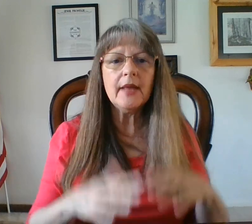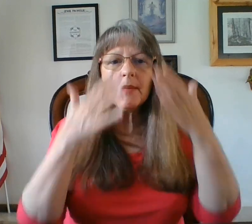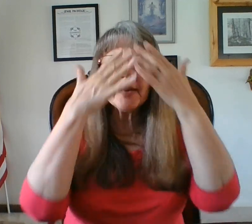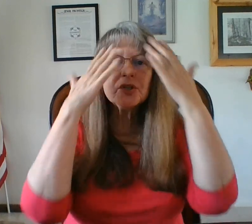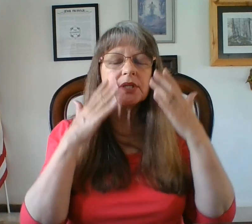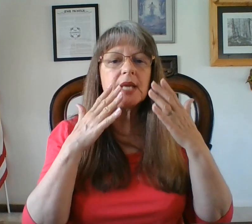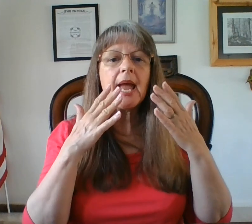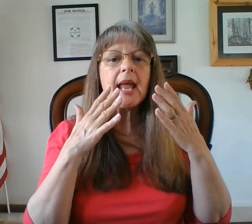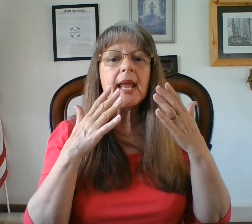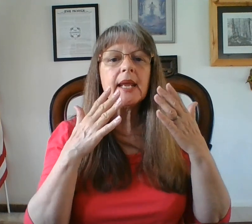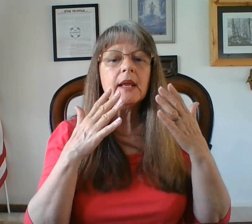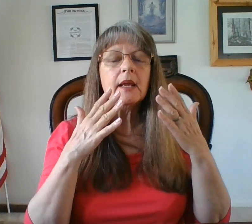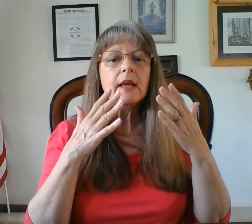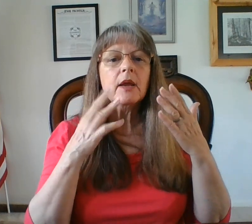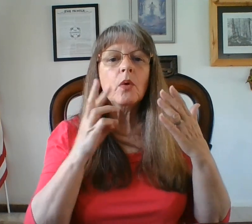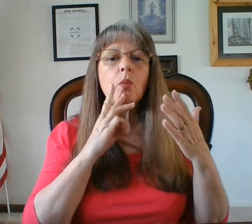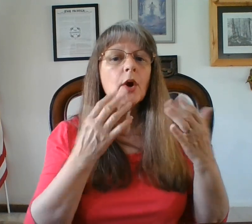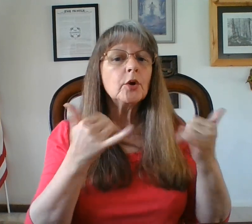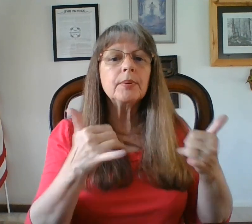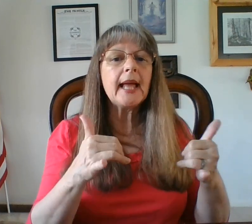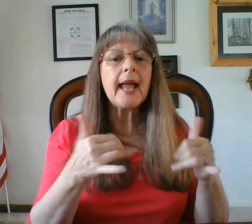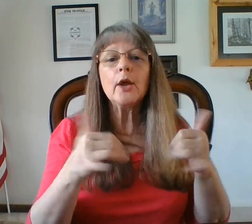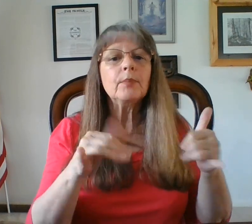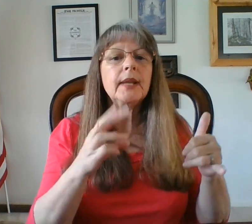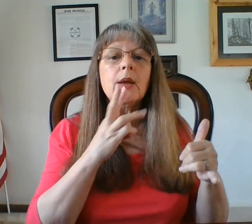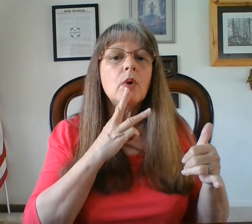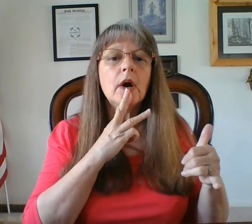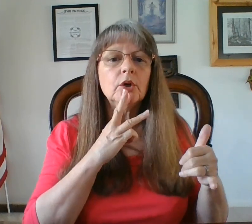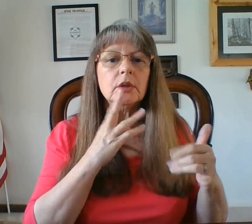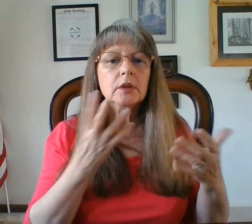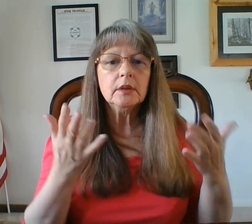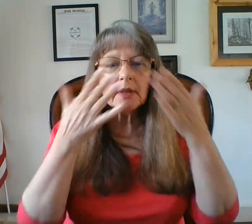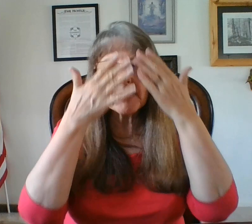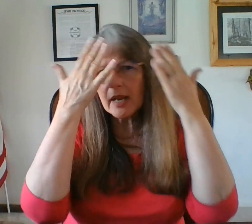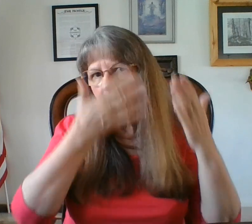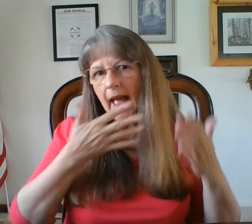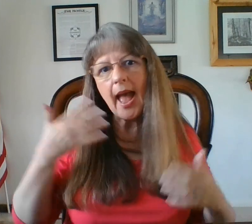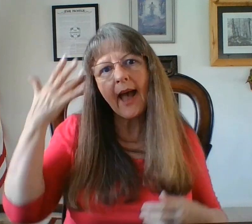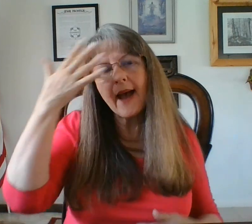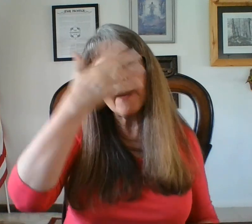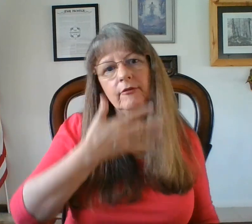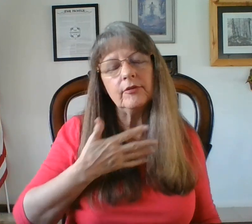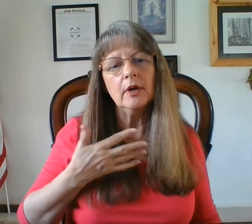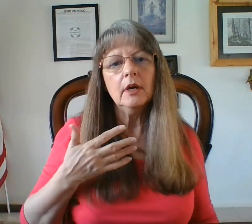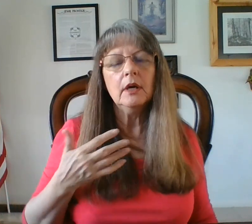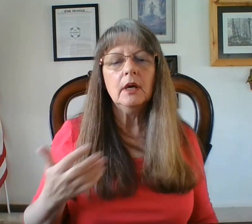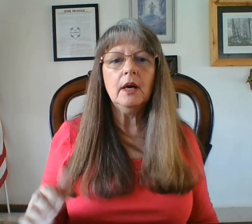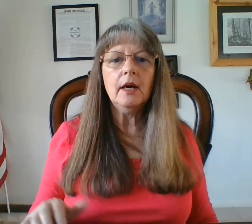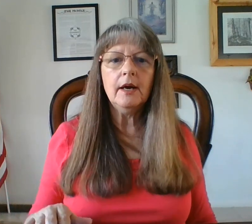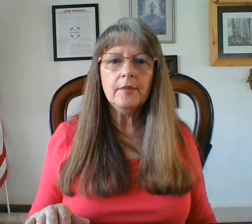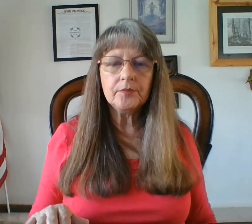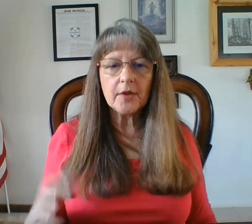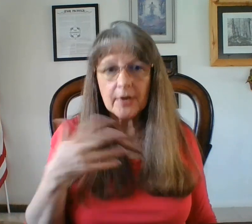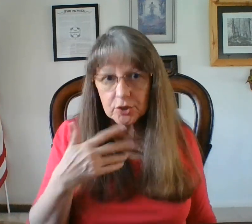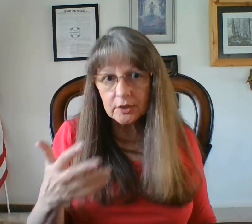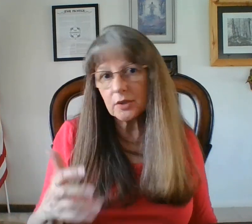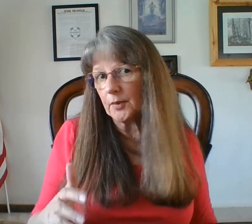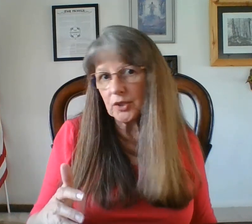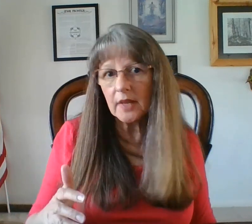they may just say water play or play water. They may not have a facial expression, and